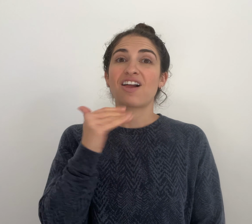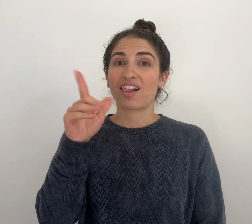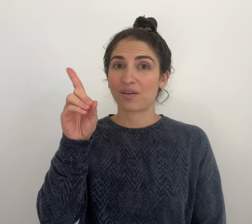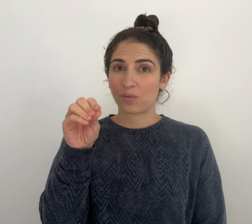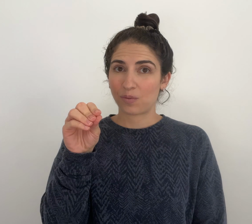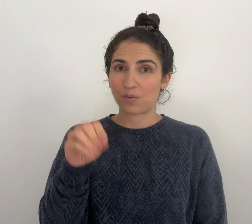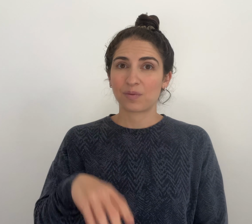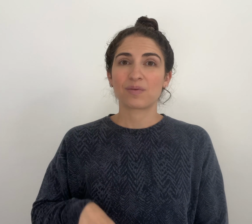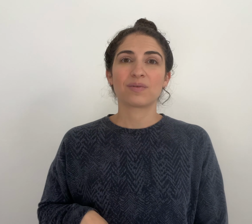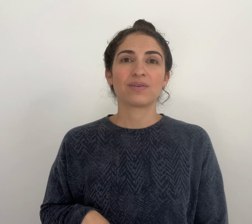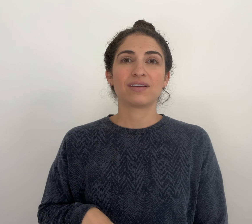Colorado,